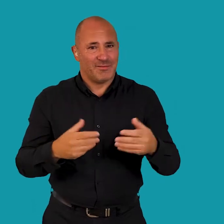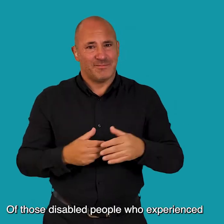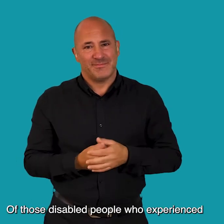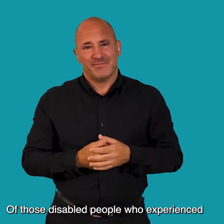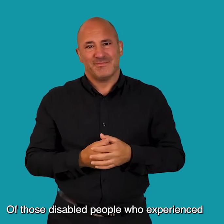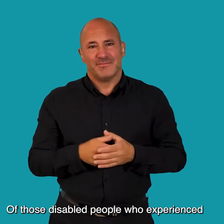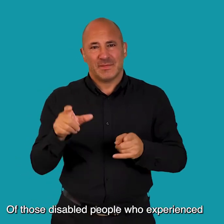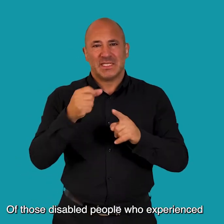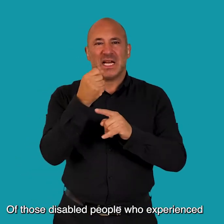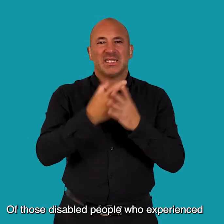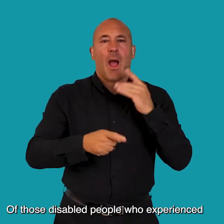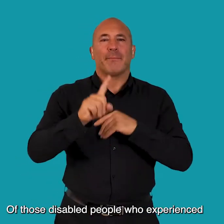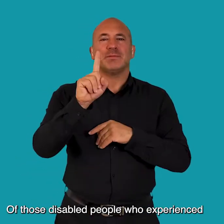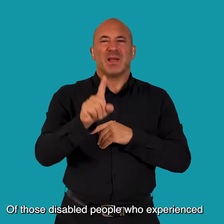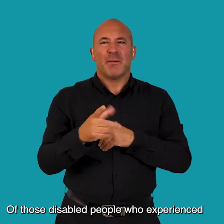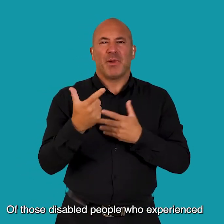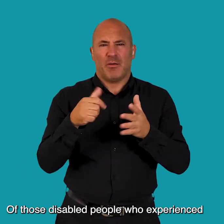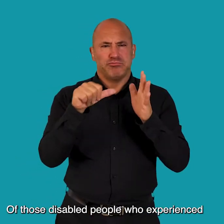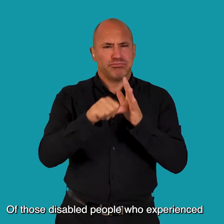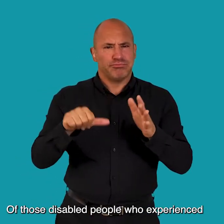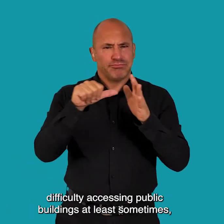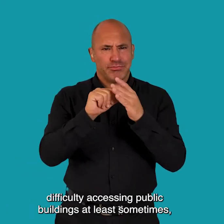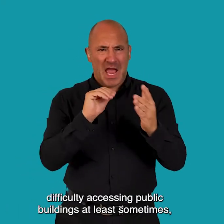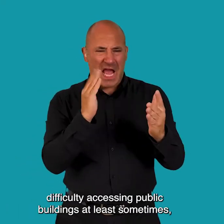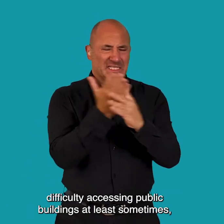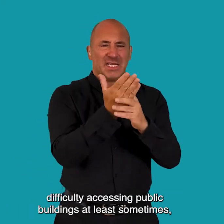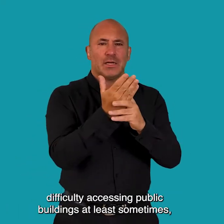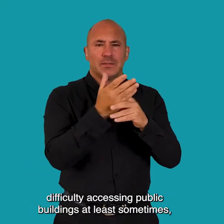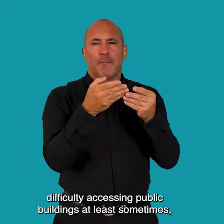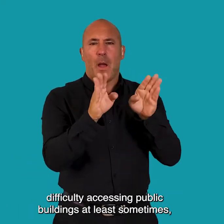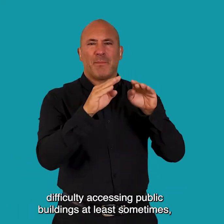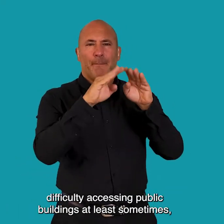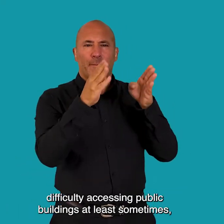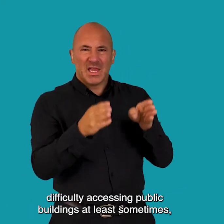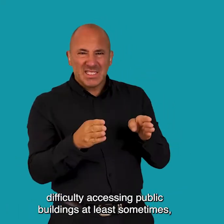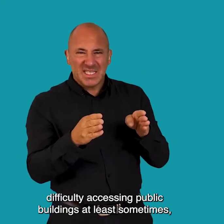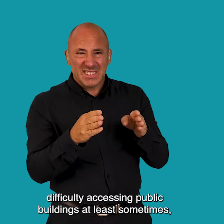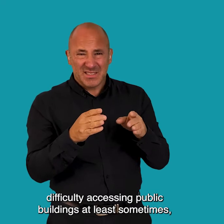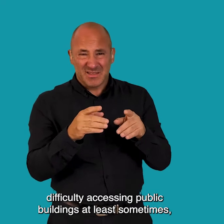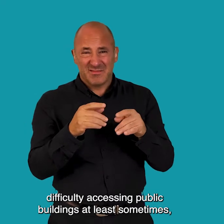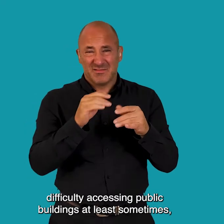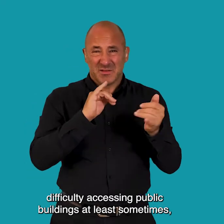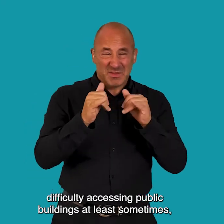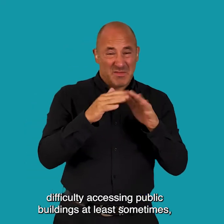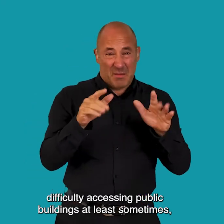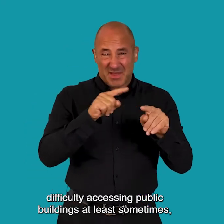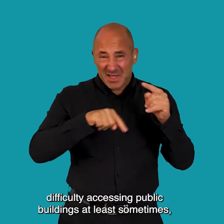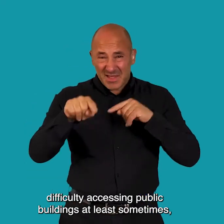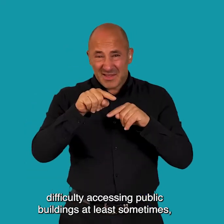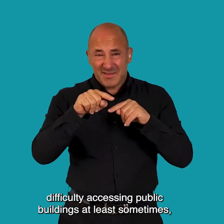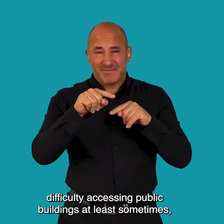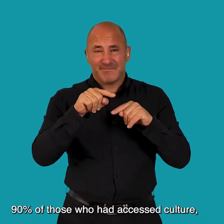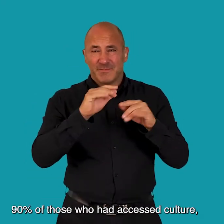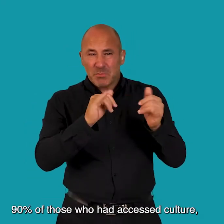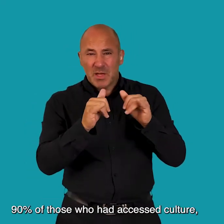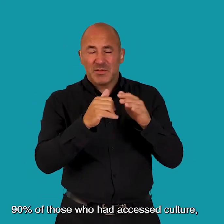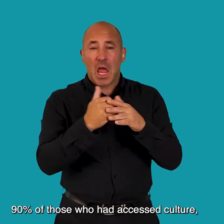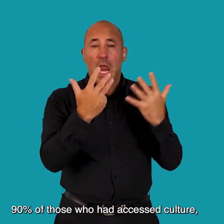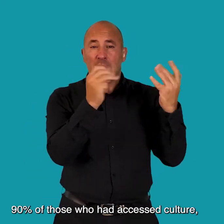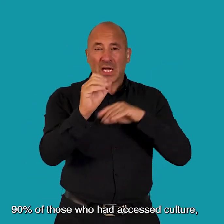Of those disabled people who experience difficulty accessing public buildings, at least sometimes, 90% of those